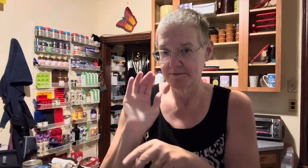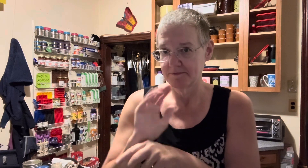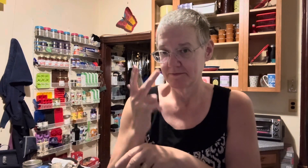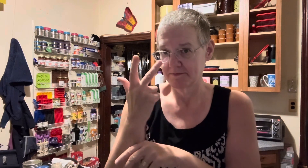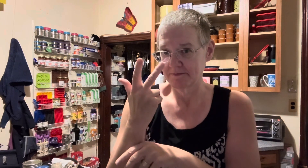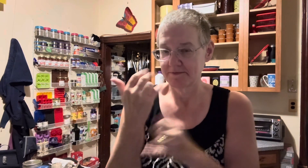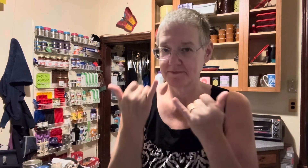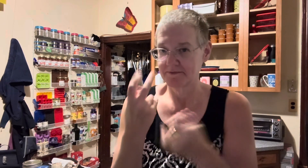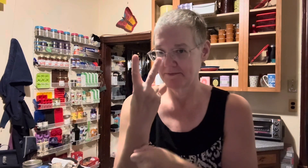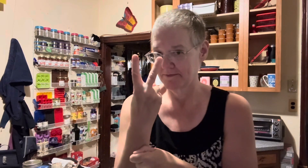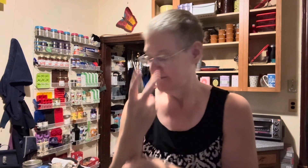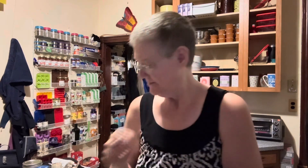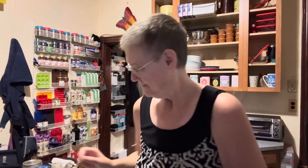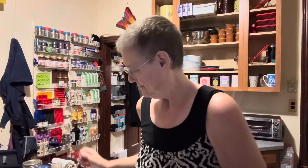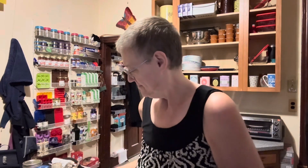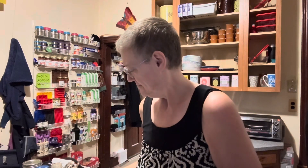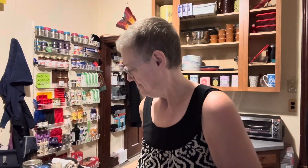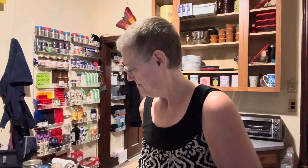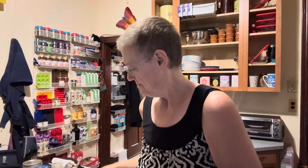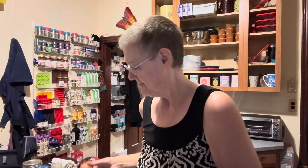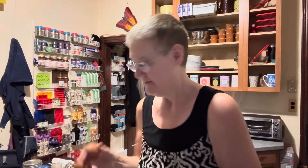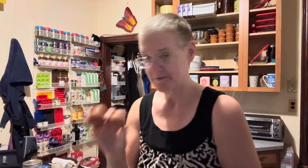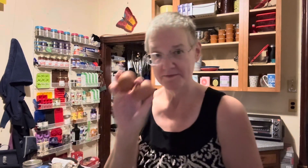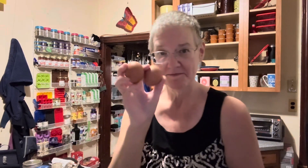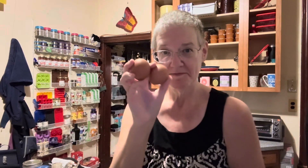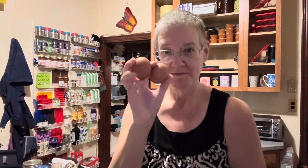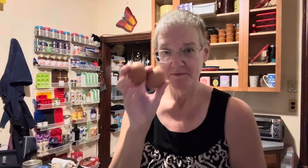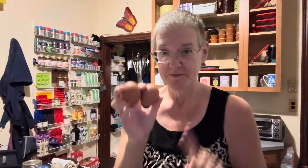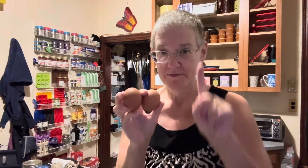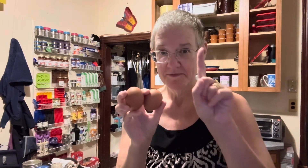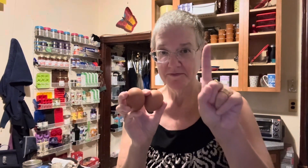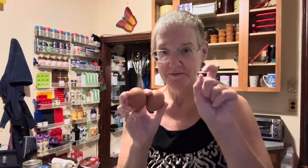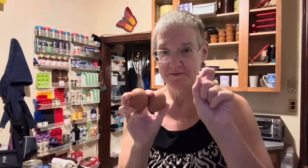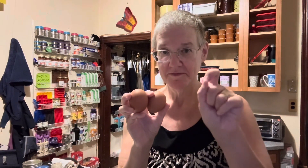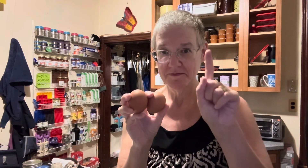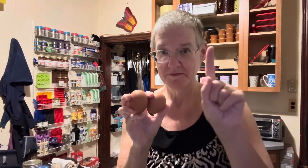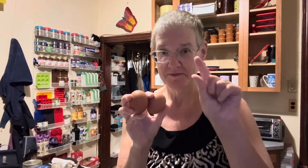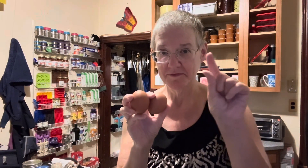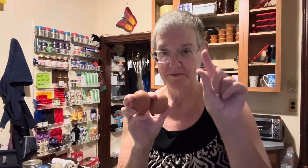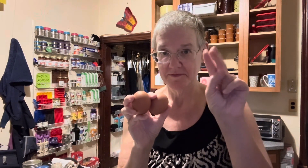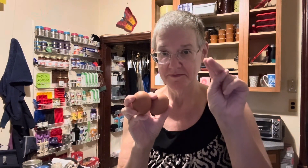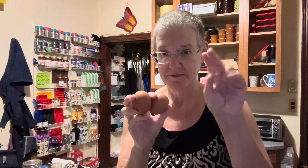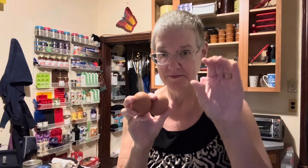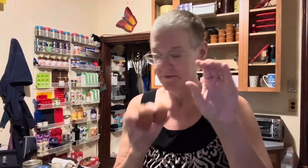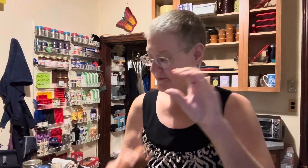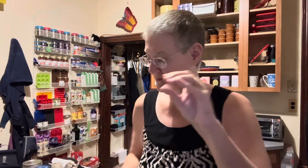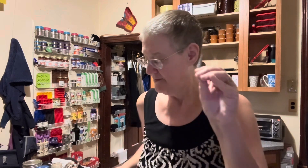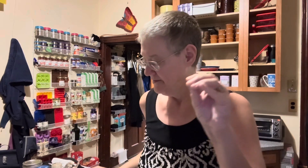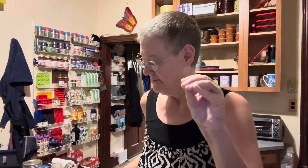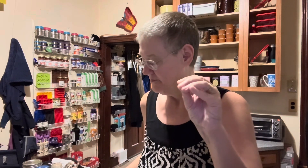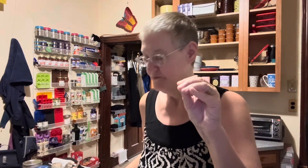he has 3 eggs, and we're going to bump him down to 2 for 1.1 grams of net carbs.